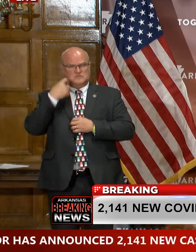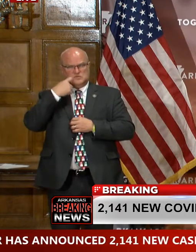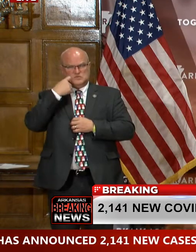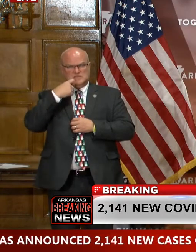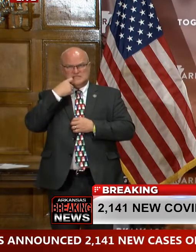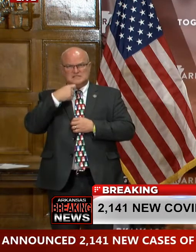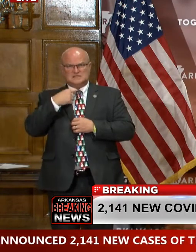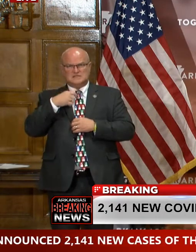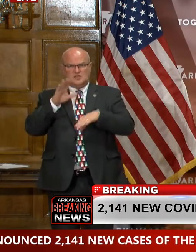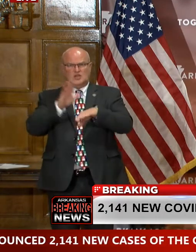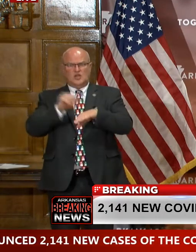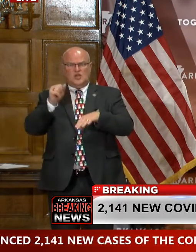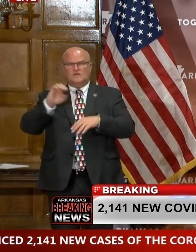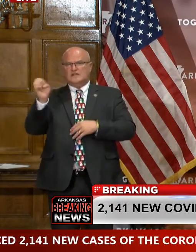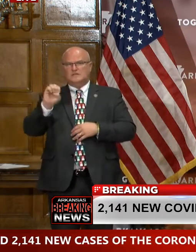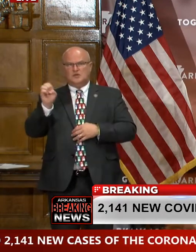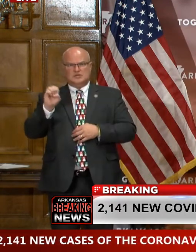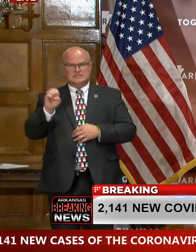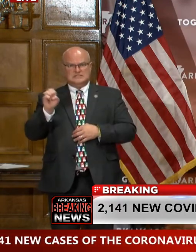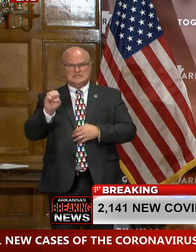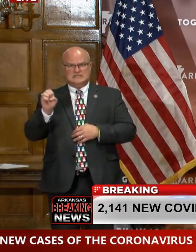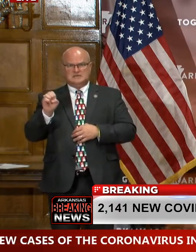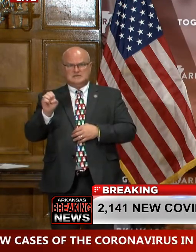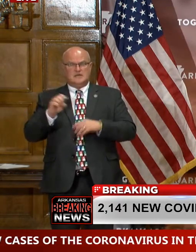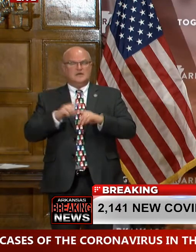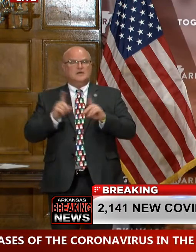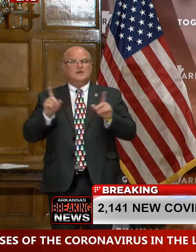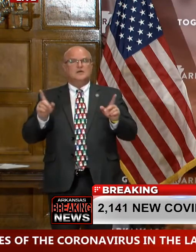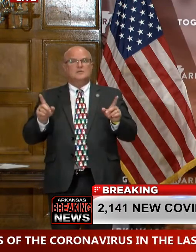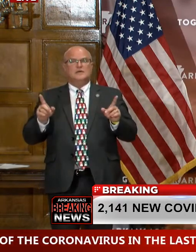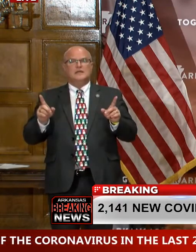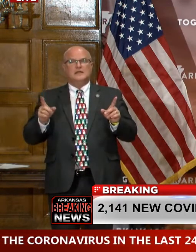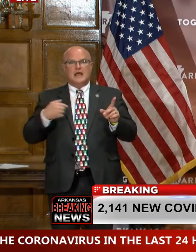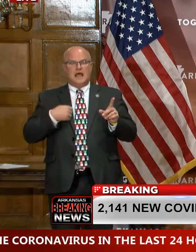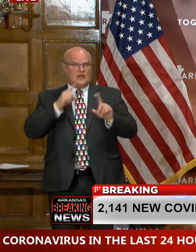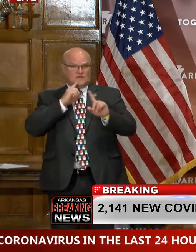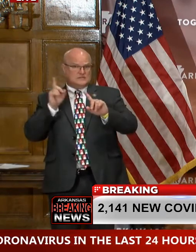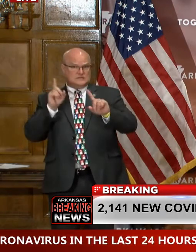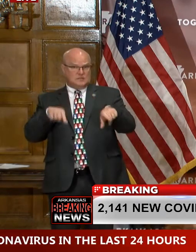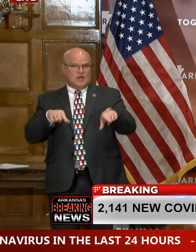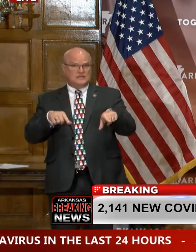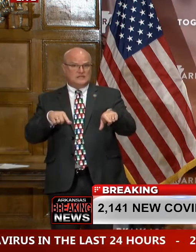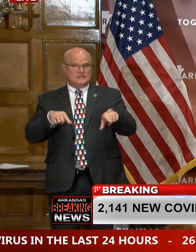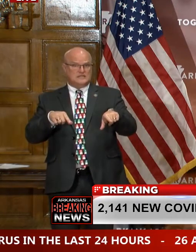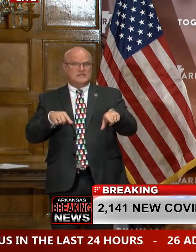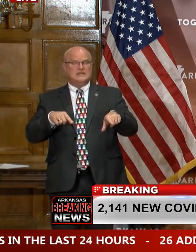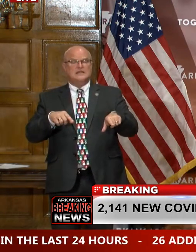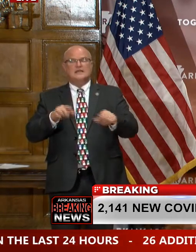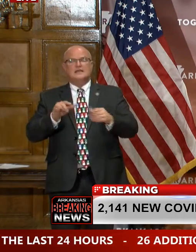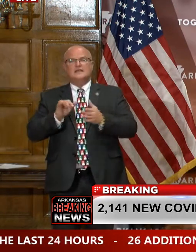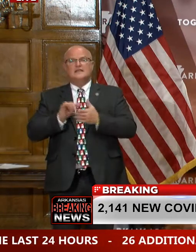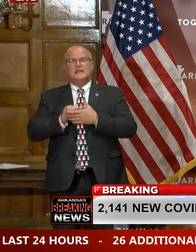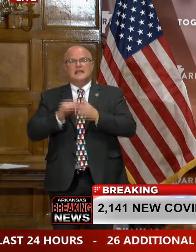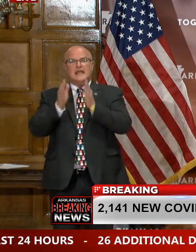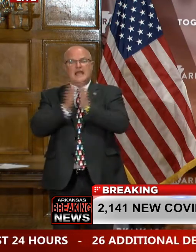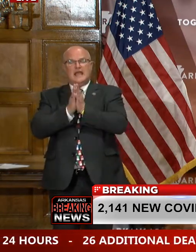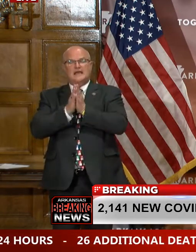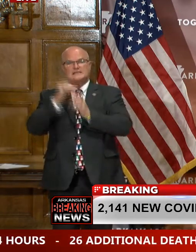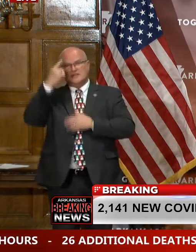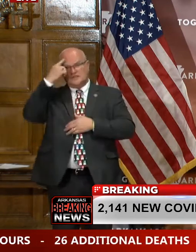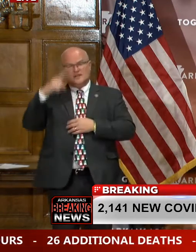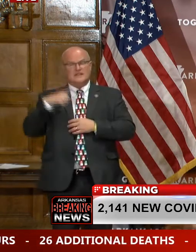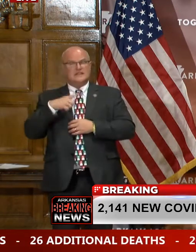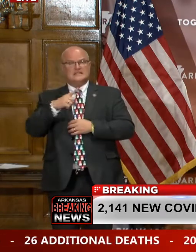recent call for the emergency, but I've responded in the sense of asking for